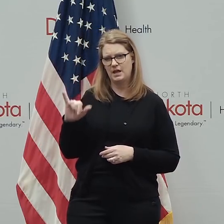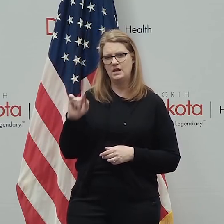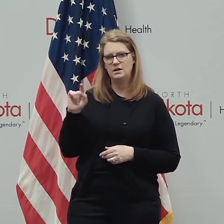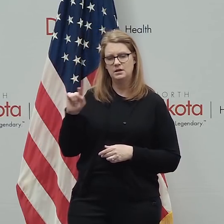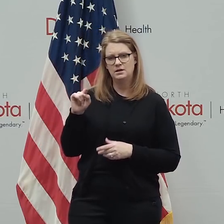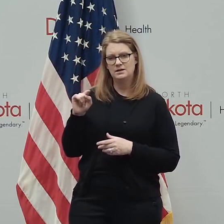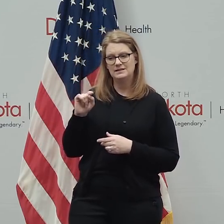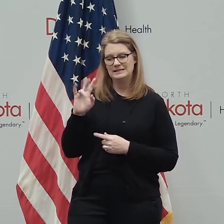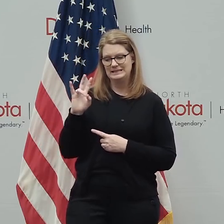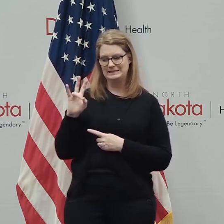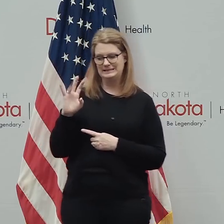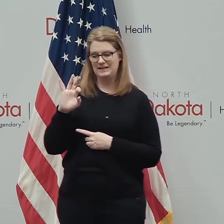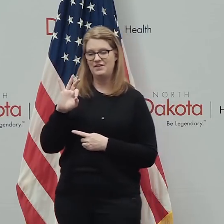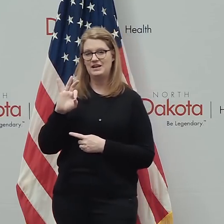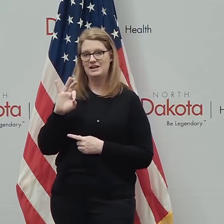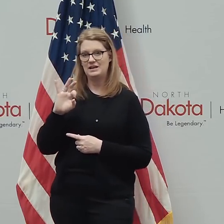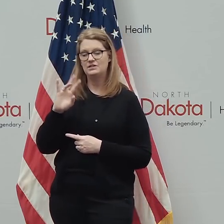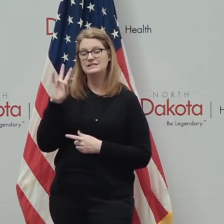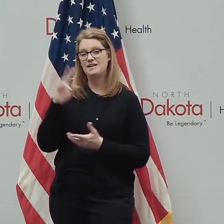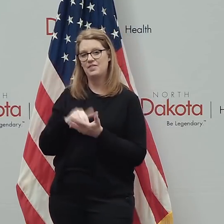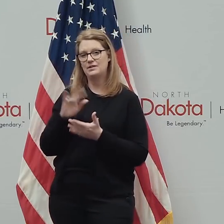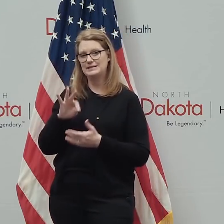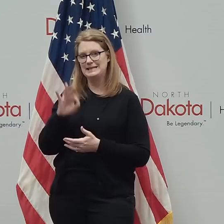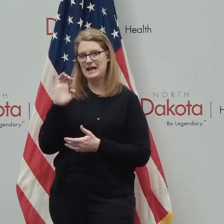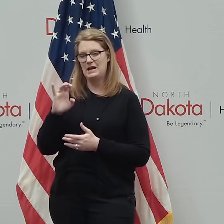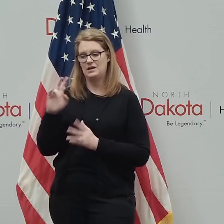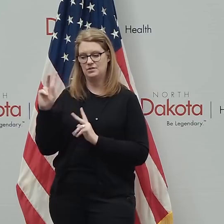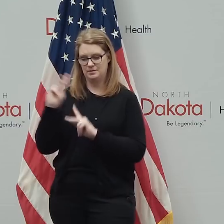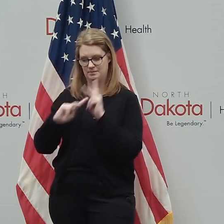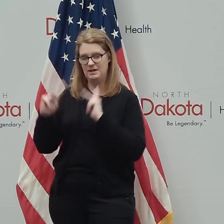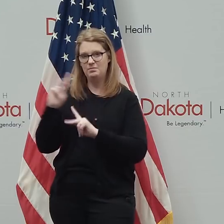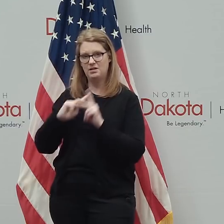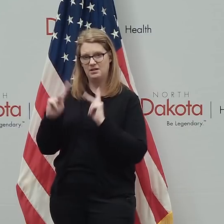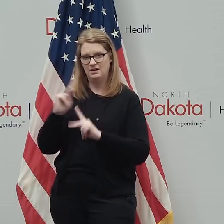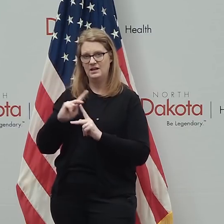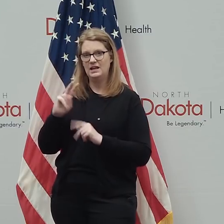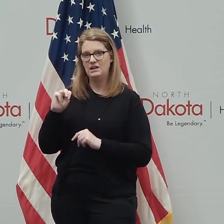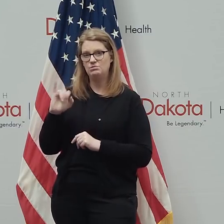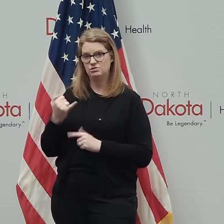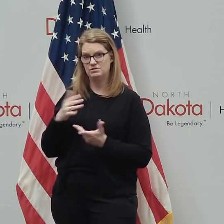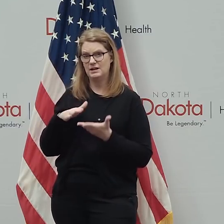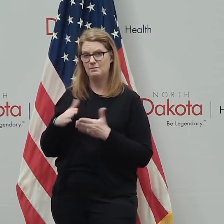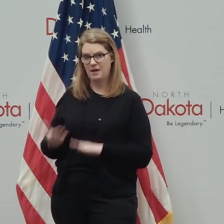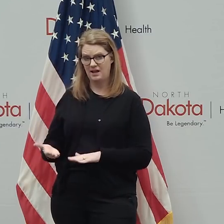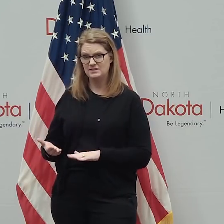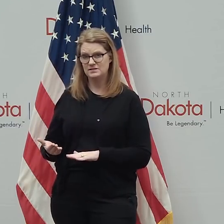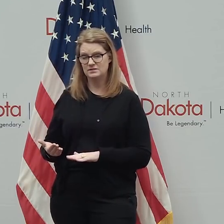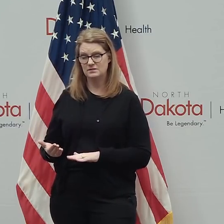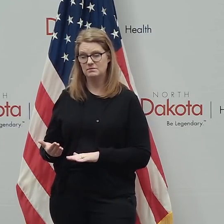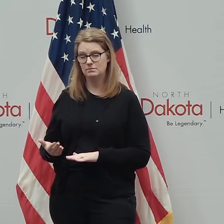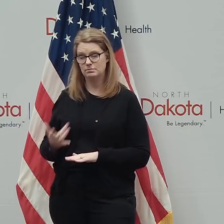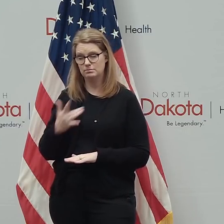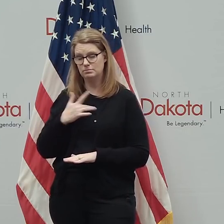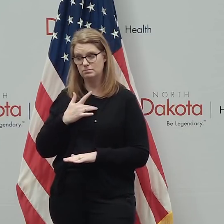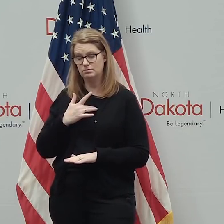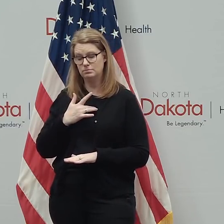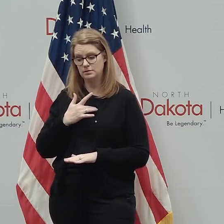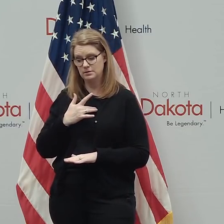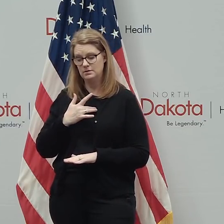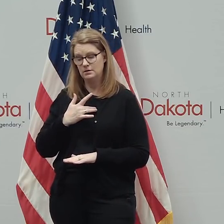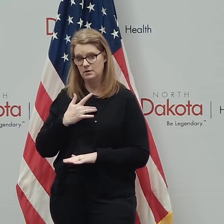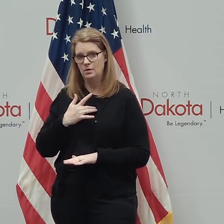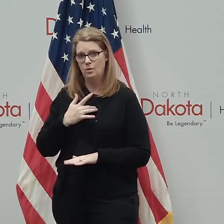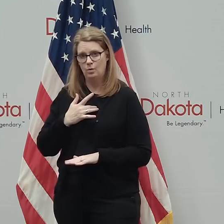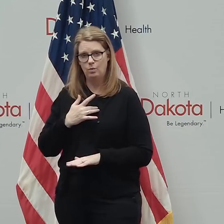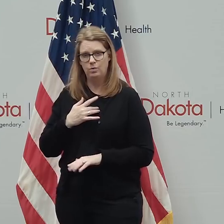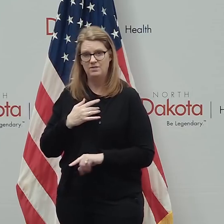relating that 7,900 citizens in New Jersey have passed away during this pandemic. So again,